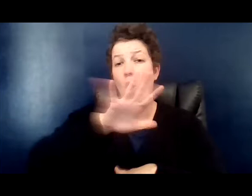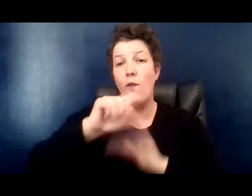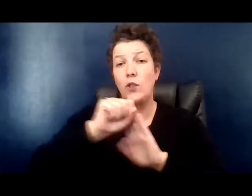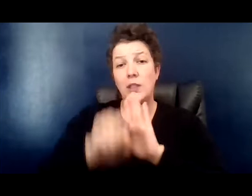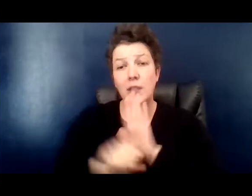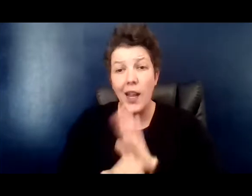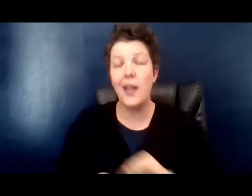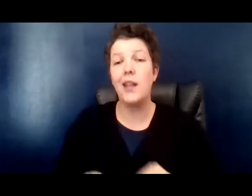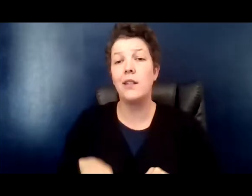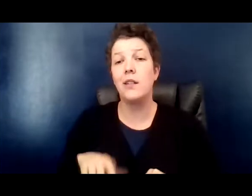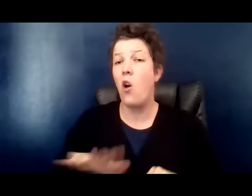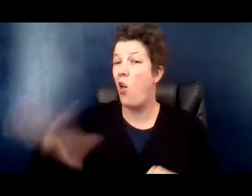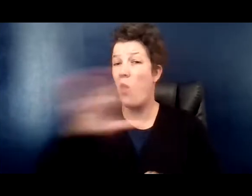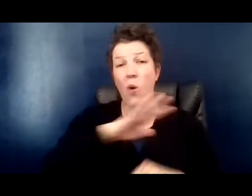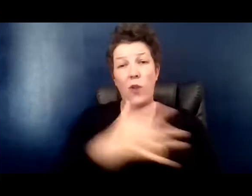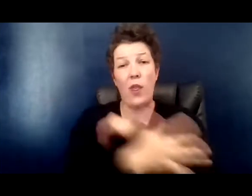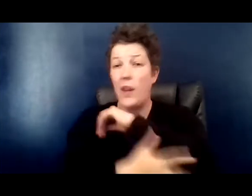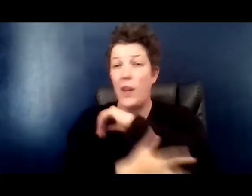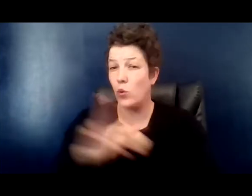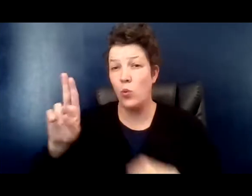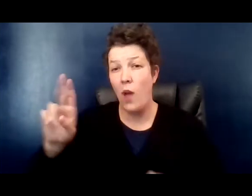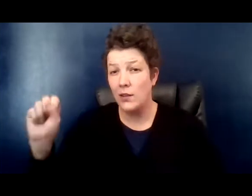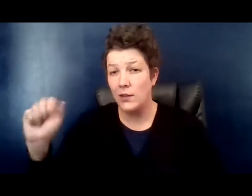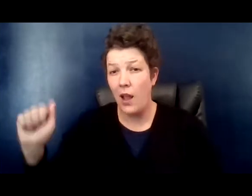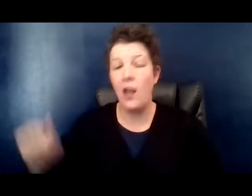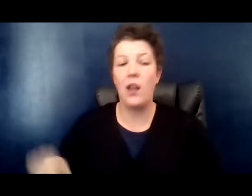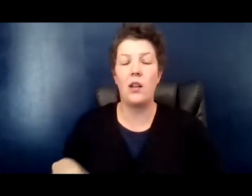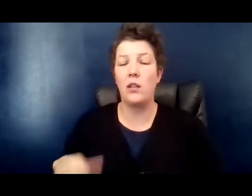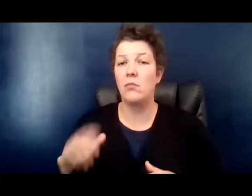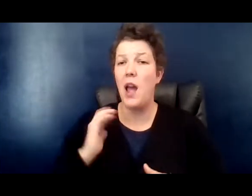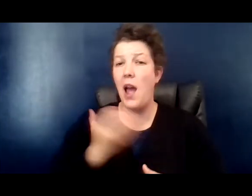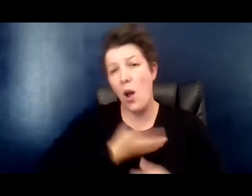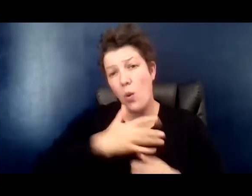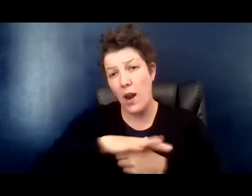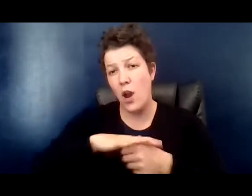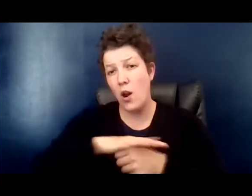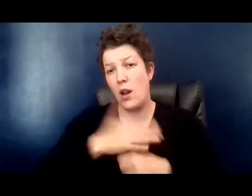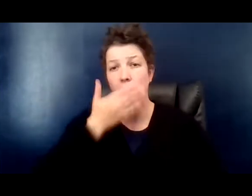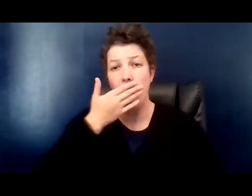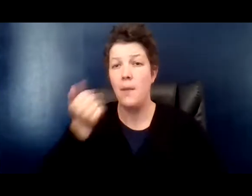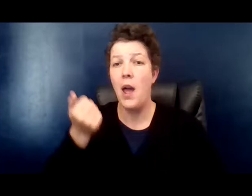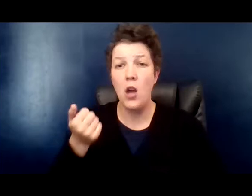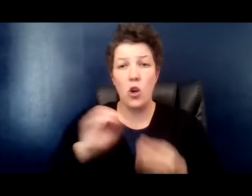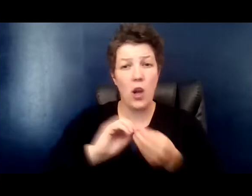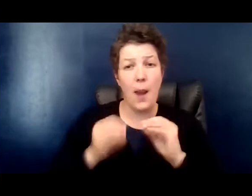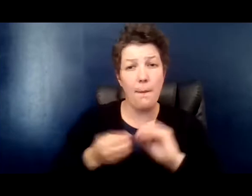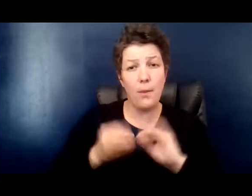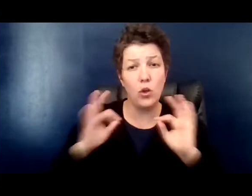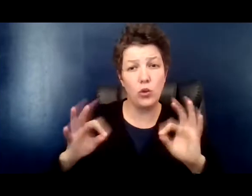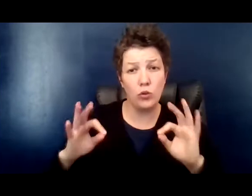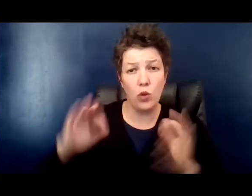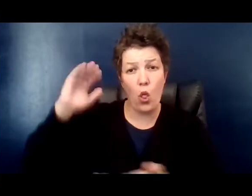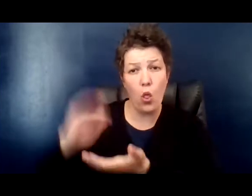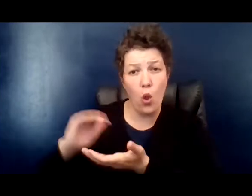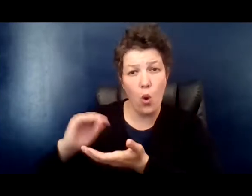the timing's right. I think there's a lot of people that, unfortunately, this is not about money. I mean, when you listen to the